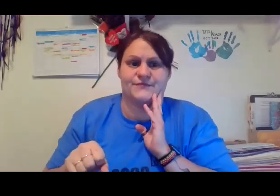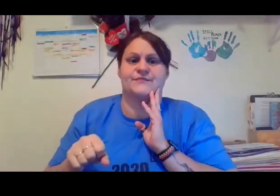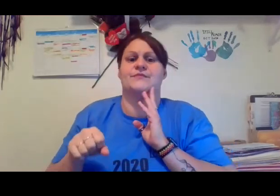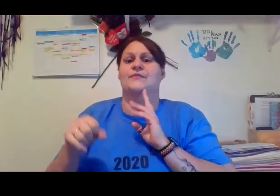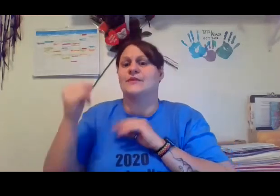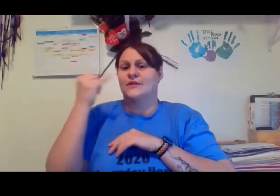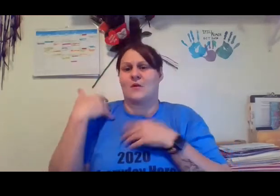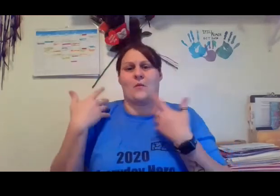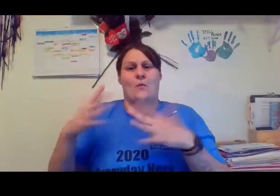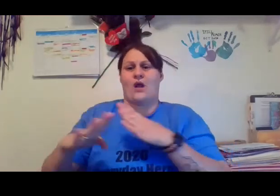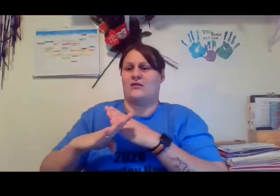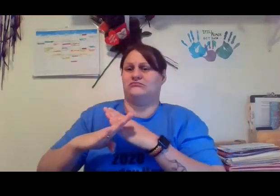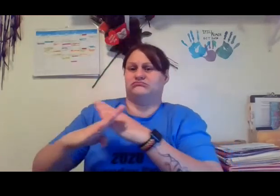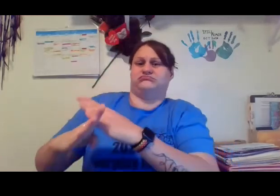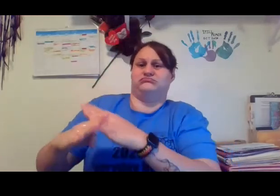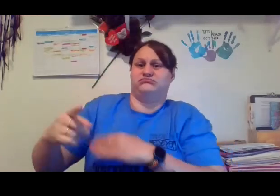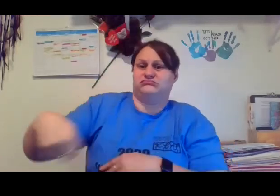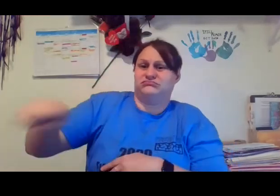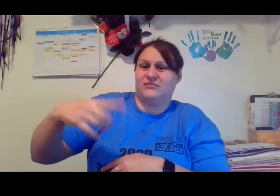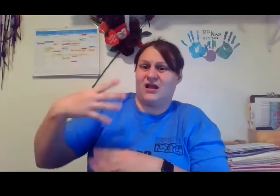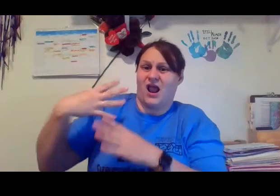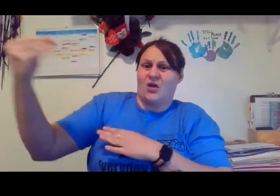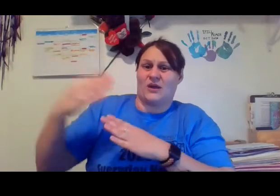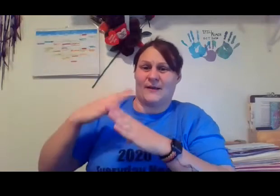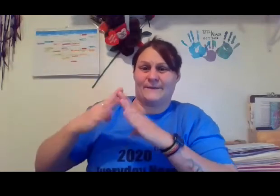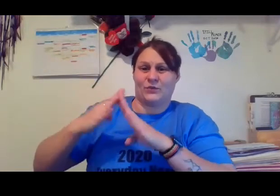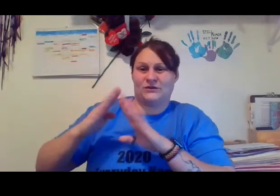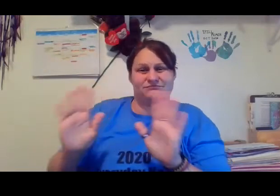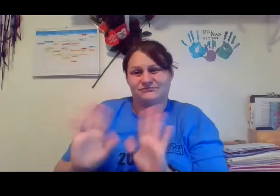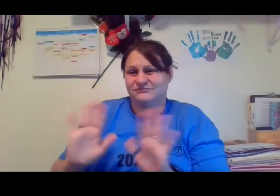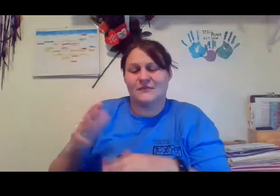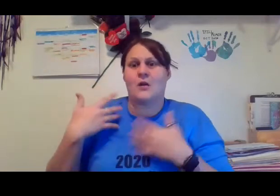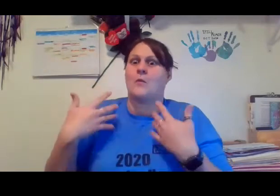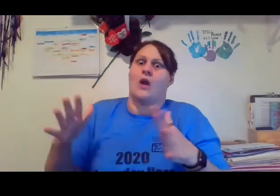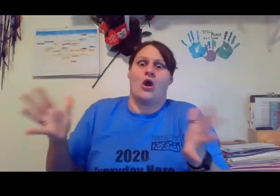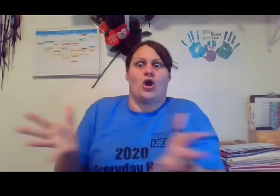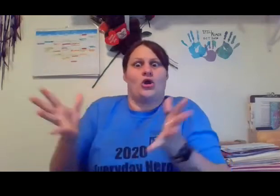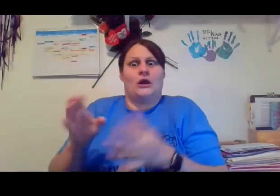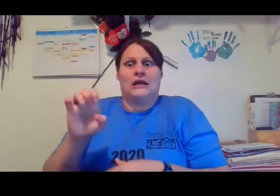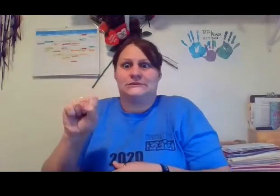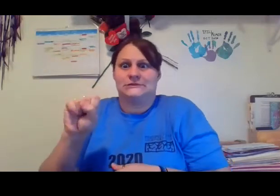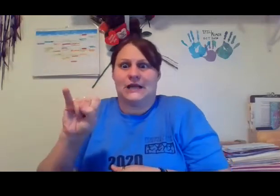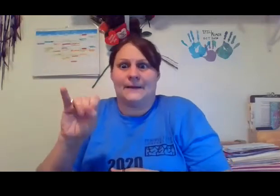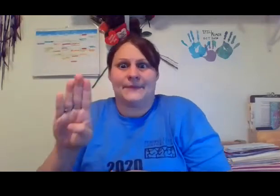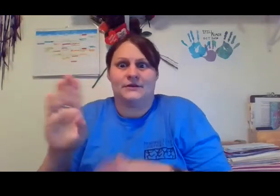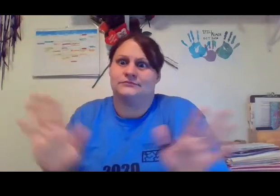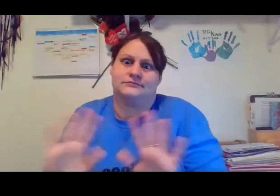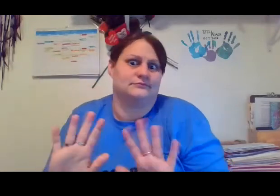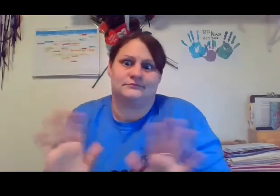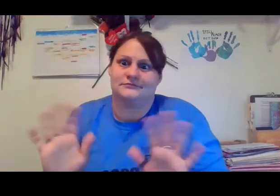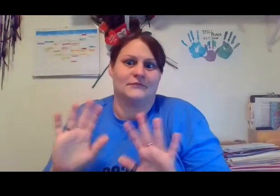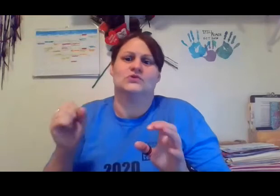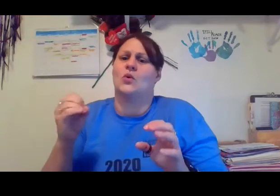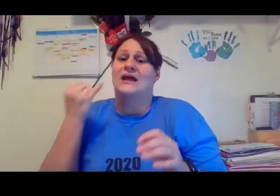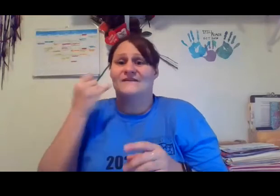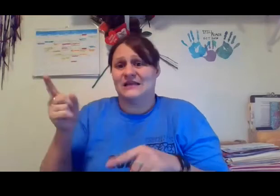and their face, and the disinfectant wipes for anything that they've touched. We don't want to prevent them from going out in the community. They want that opportunity. We do